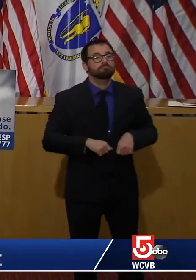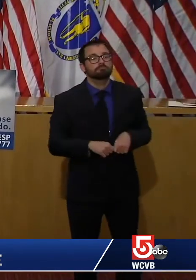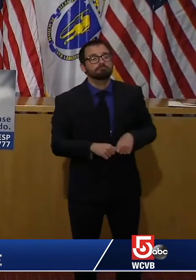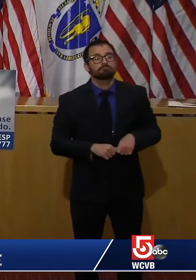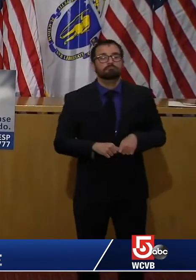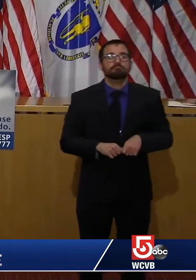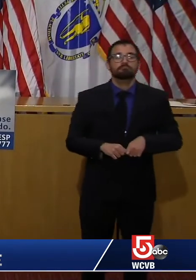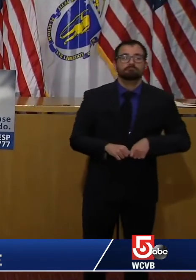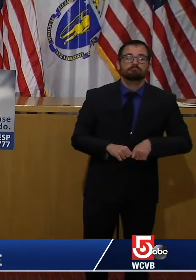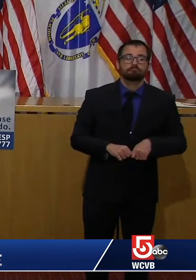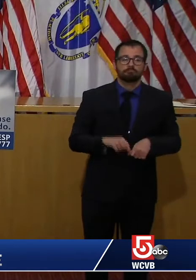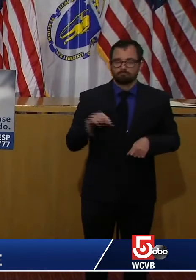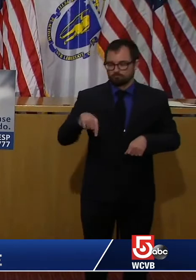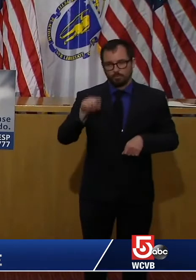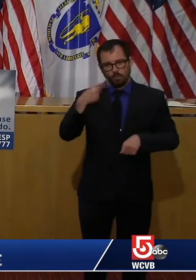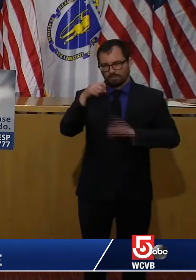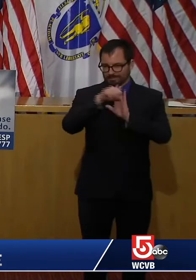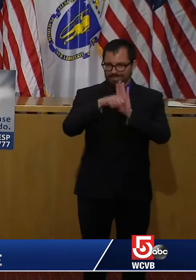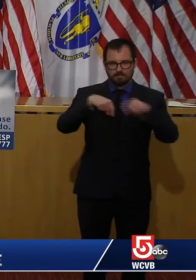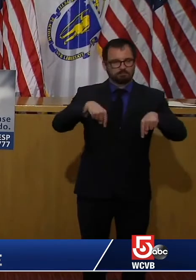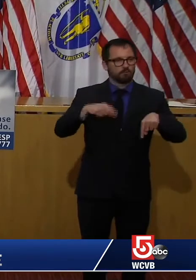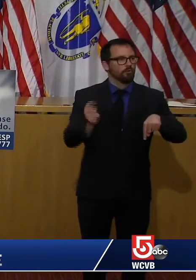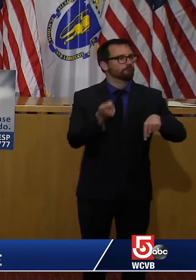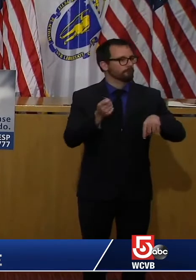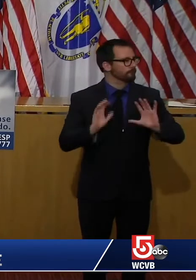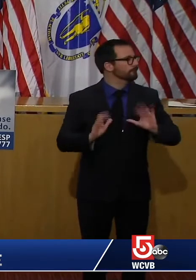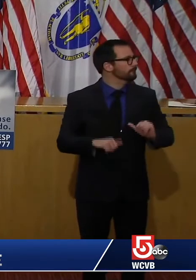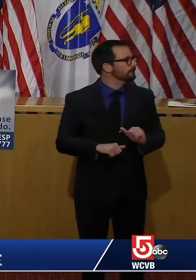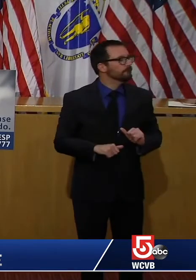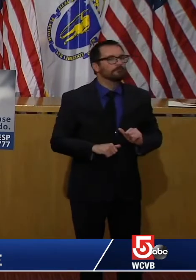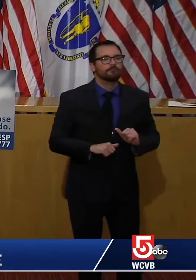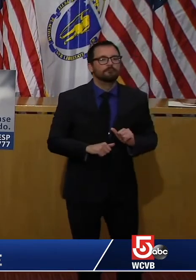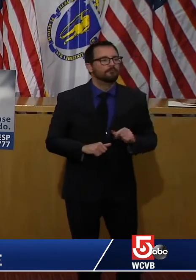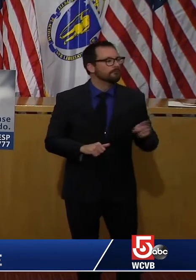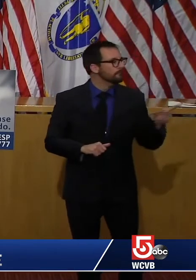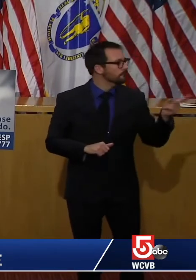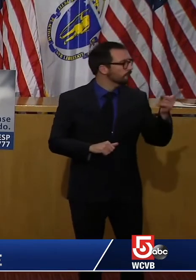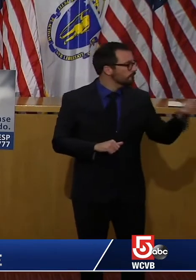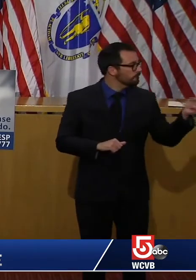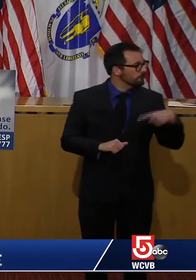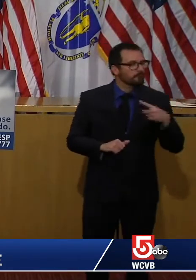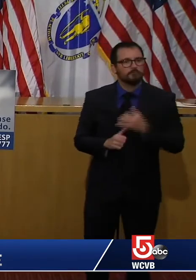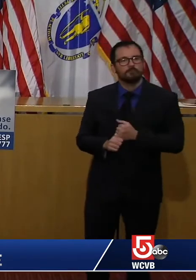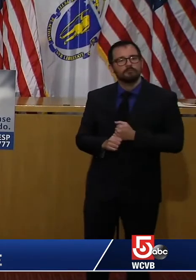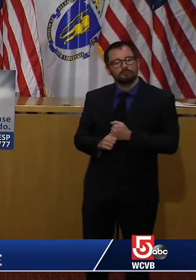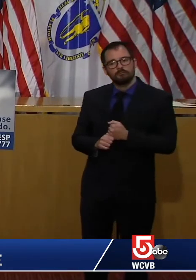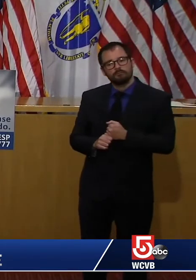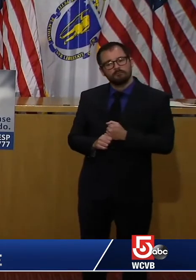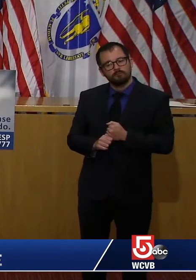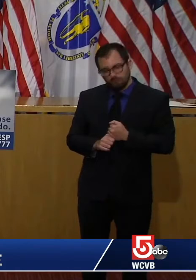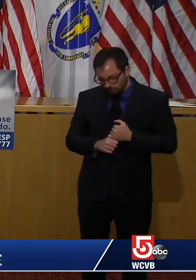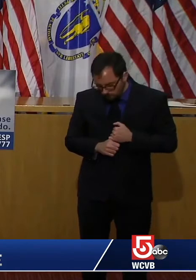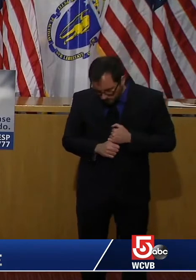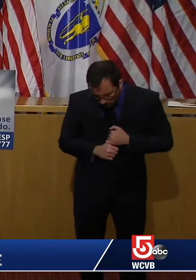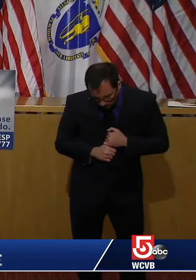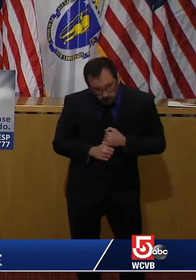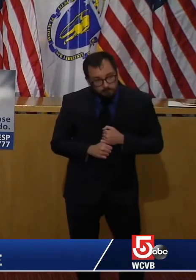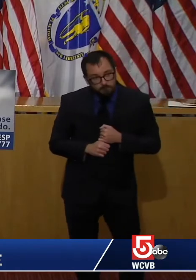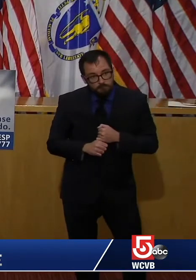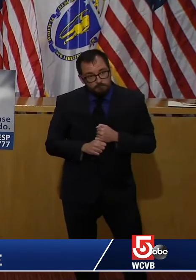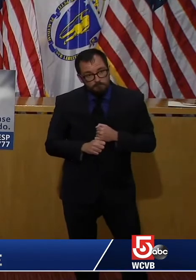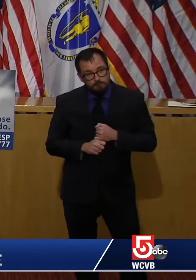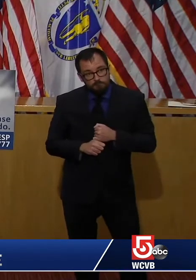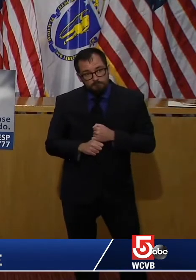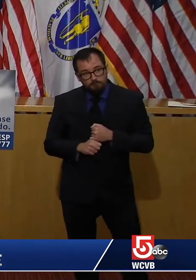at the Bristol County House of Correction. Given that and given the high number of MTC prisoners who